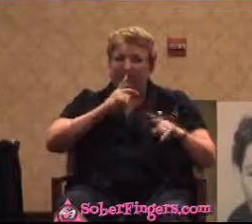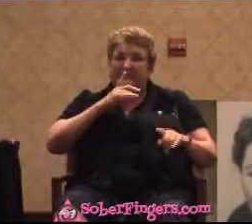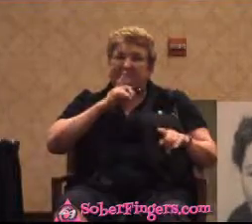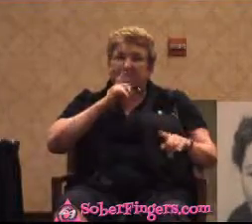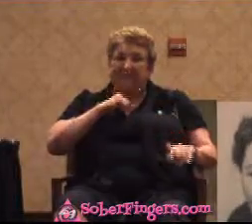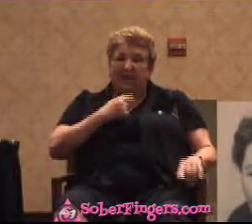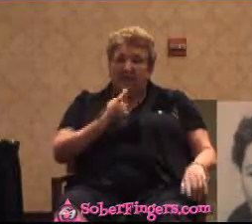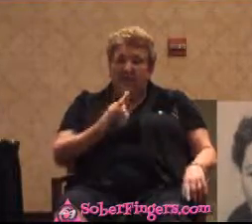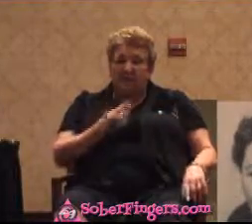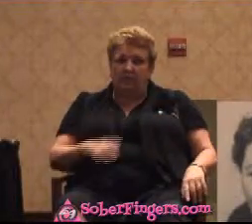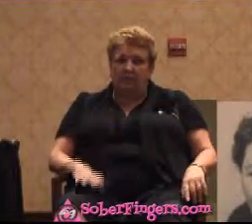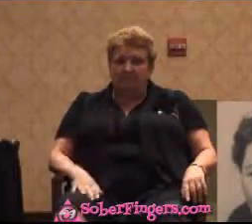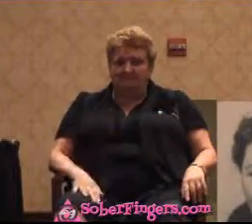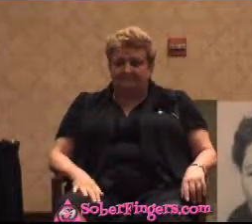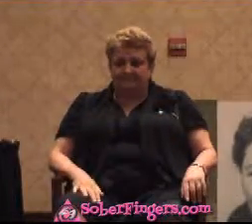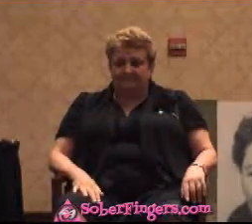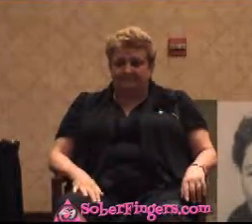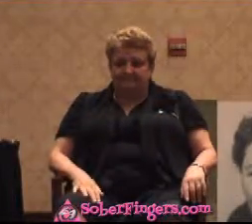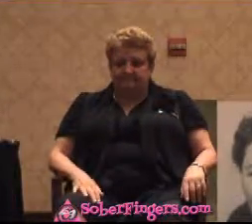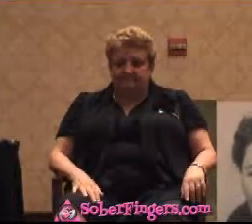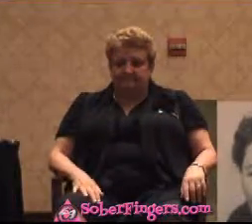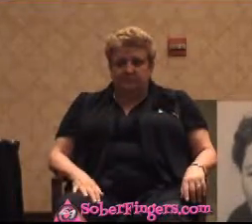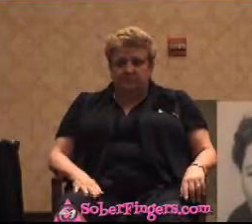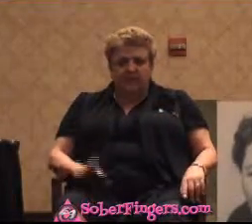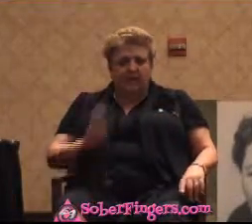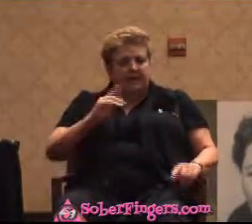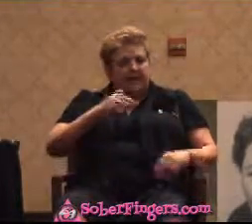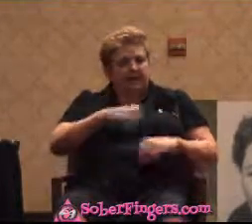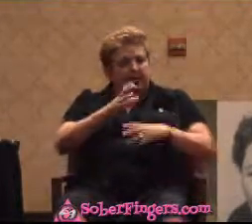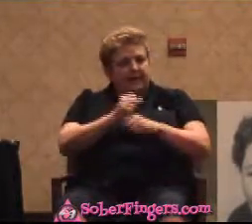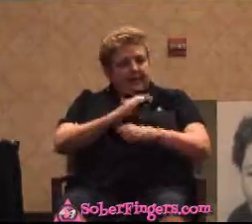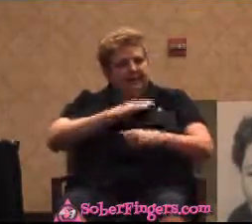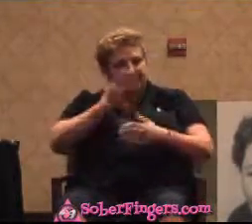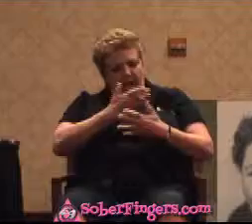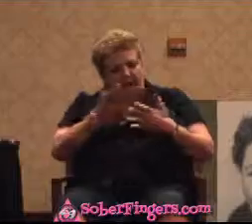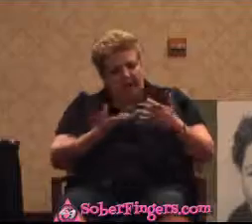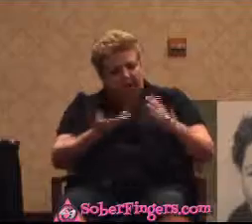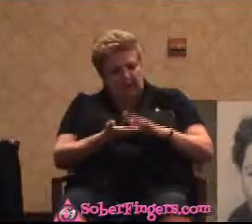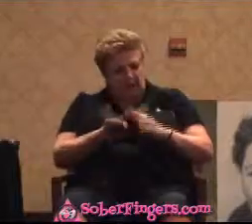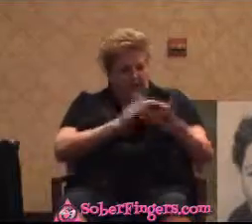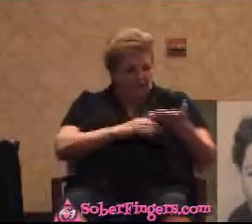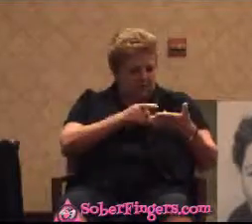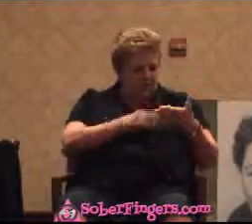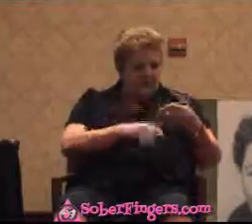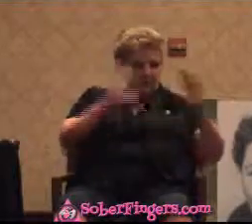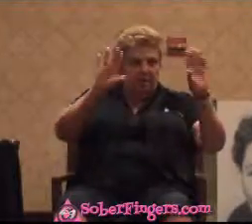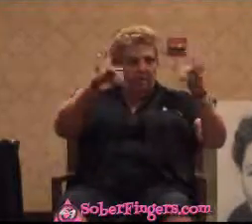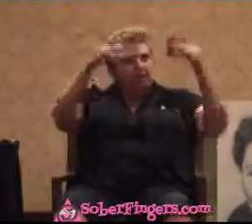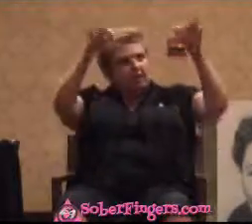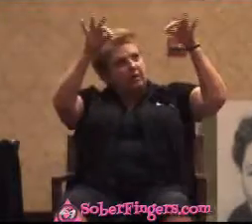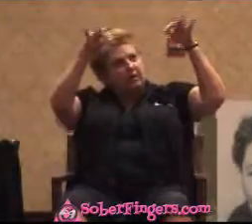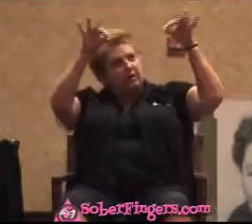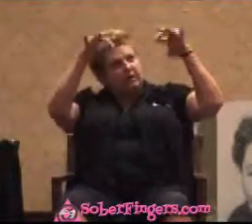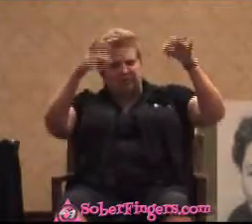And he went and got my personnel file and pulled it out, and he held it up and he said, "You good."